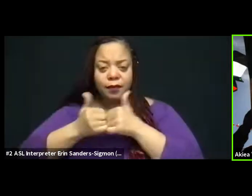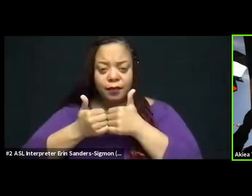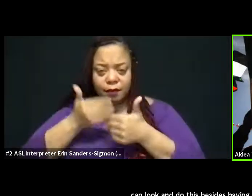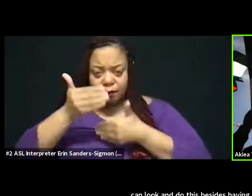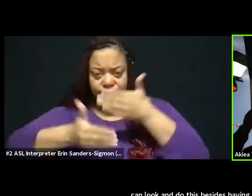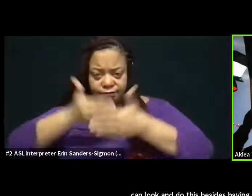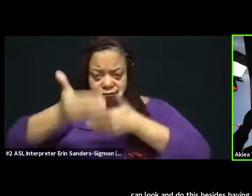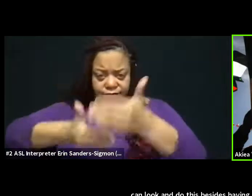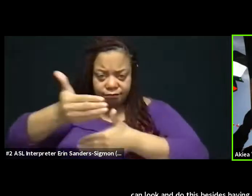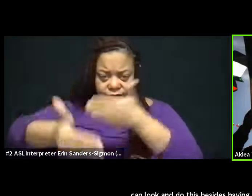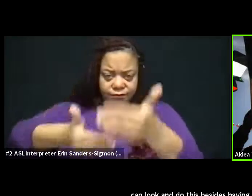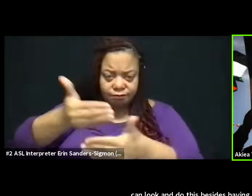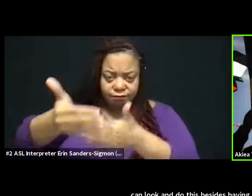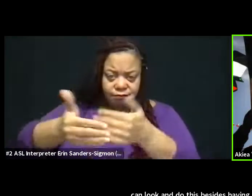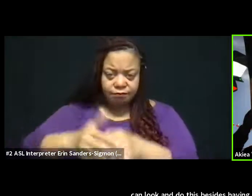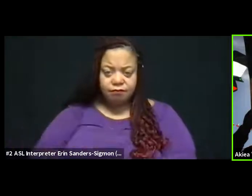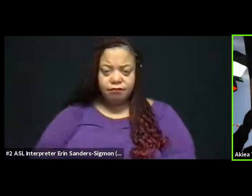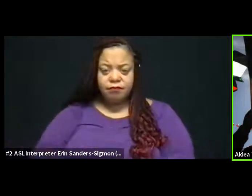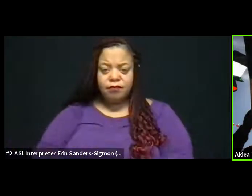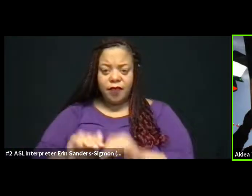I really think that